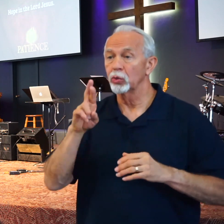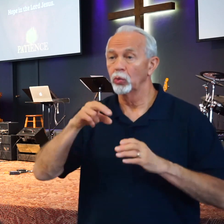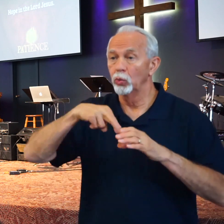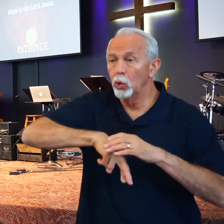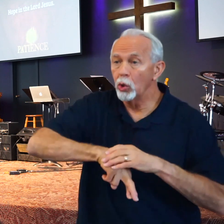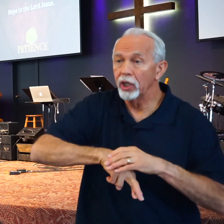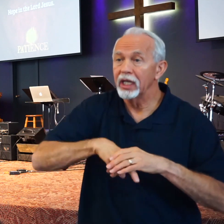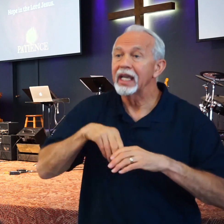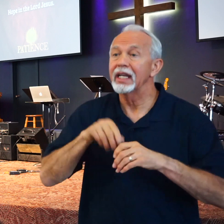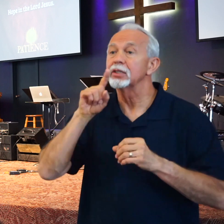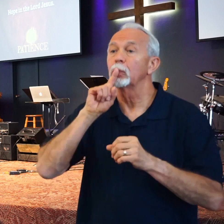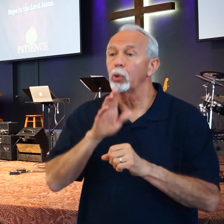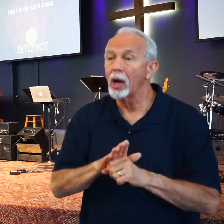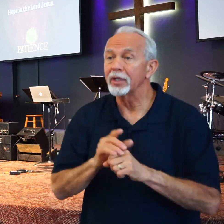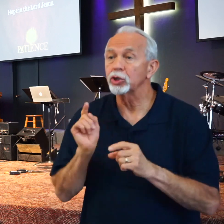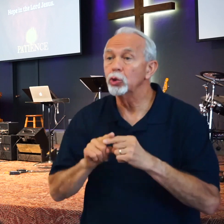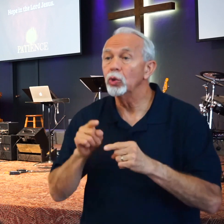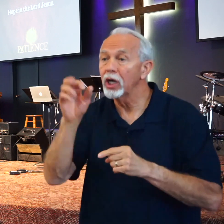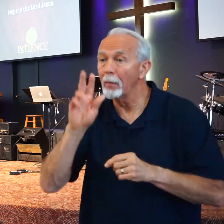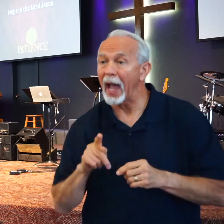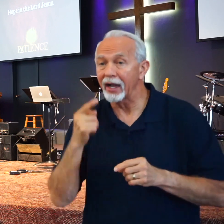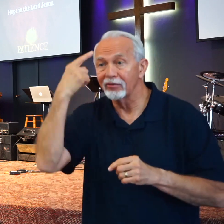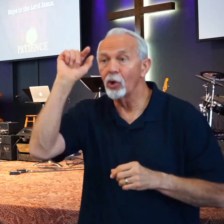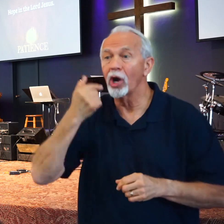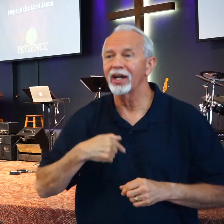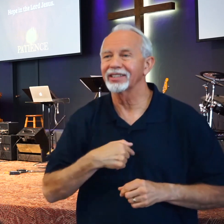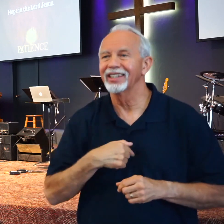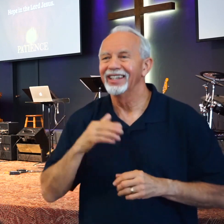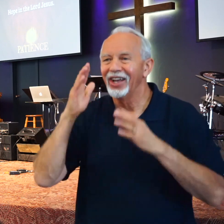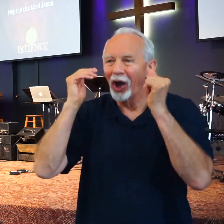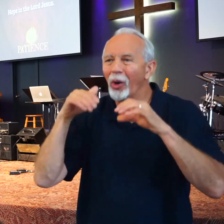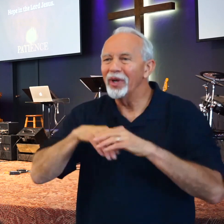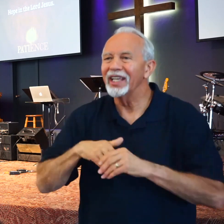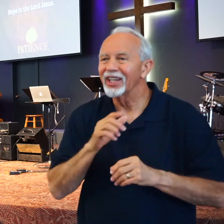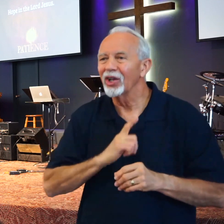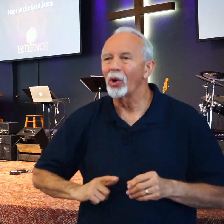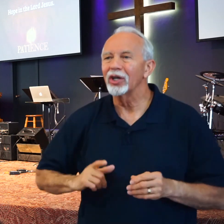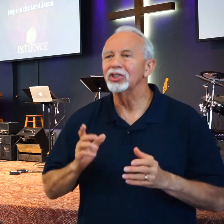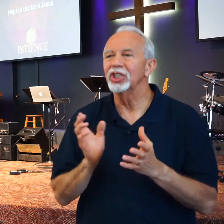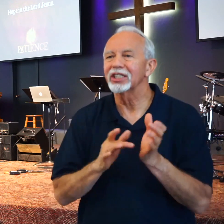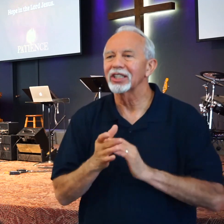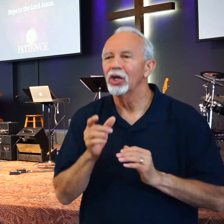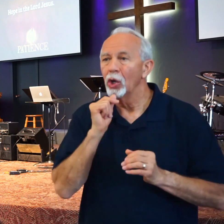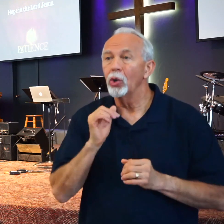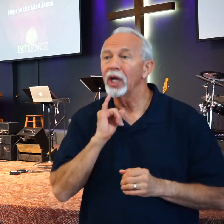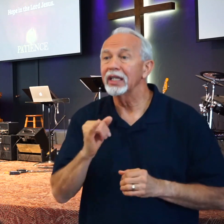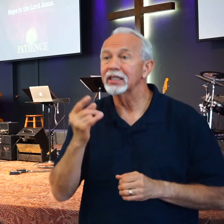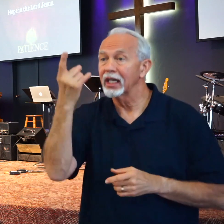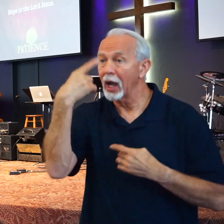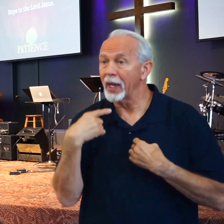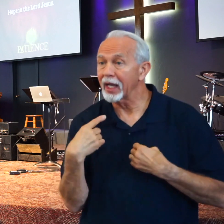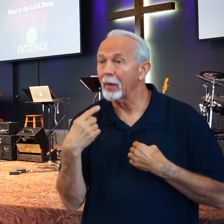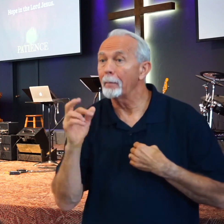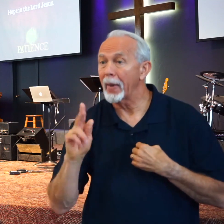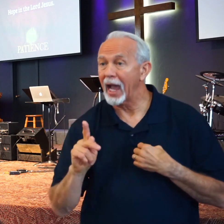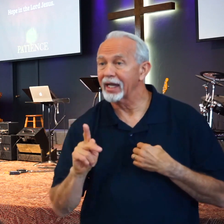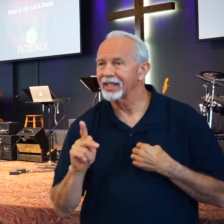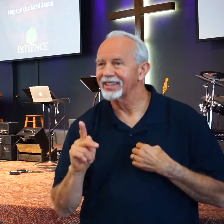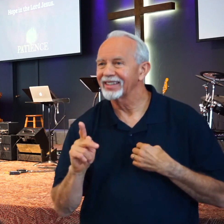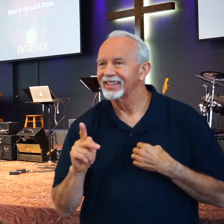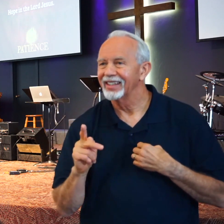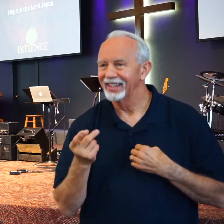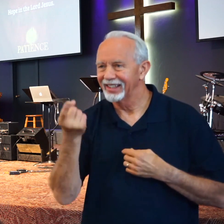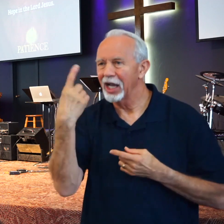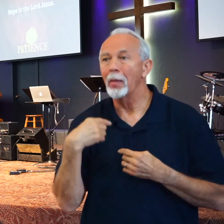his promise to come back for us. Hope in the Lord Jesus, who is coming back. He was coming